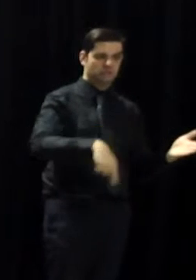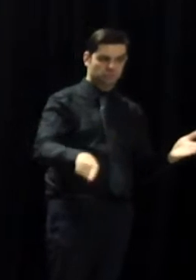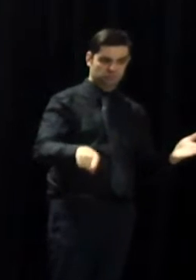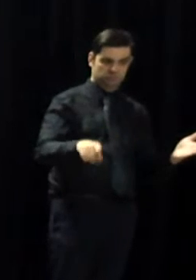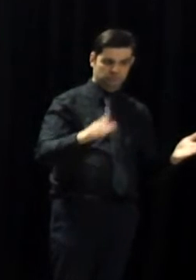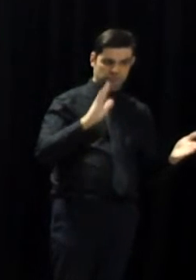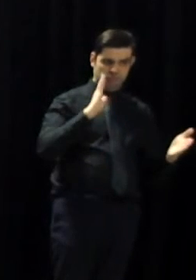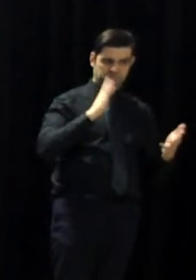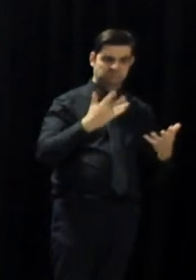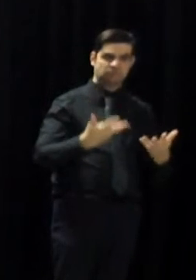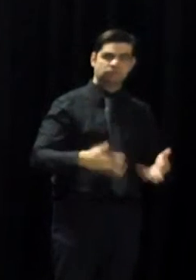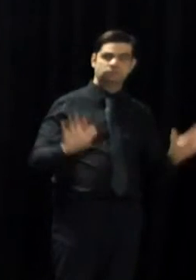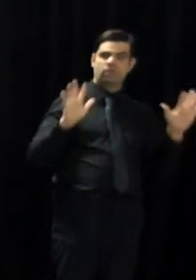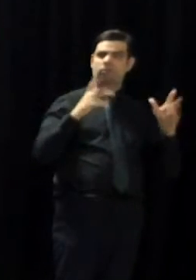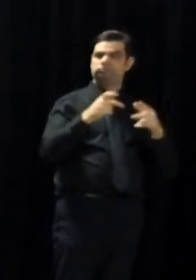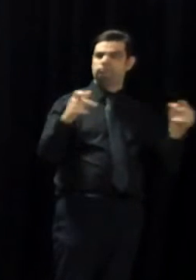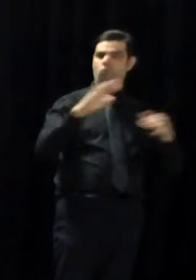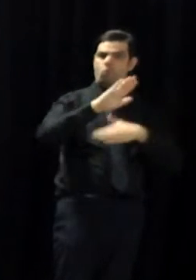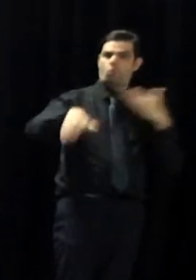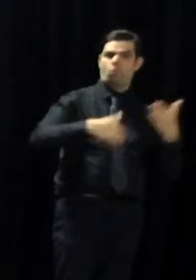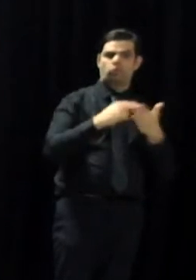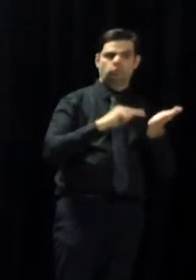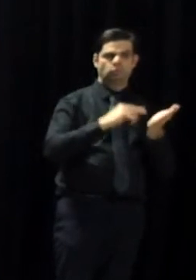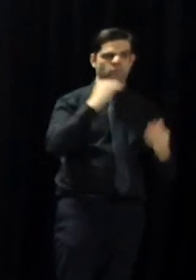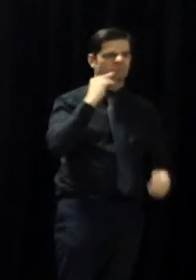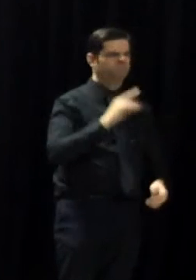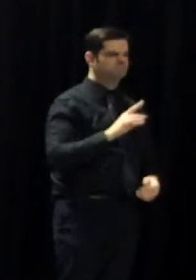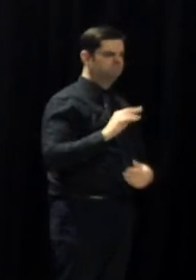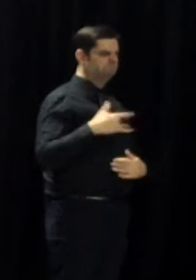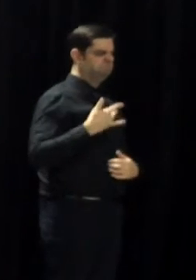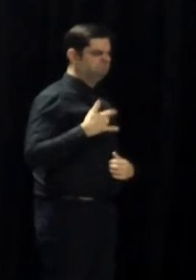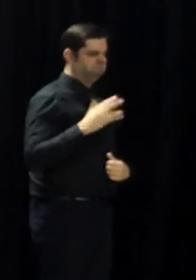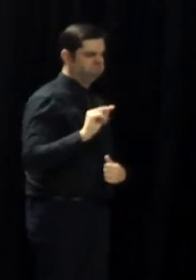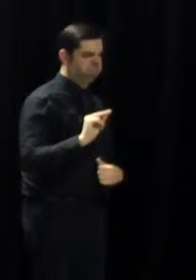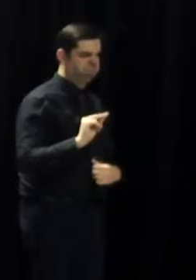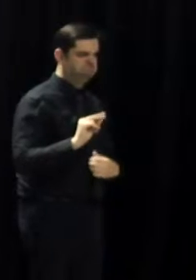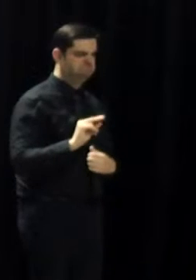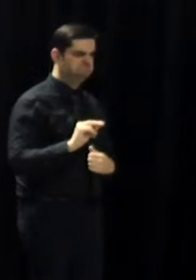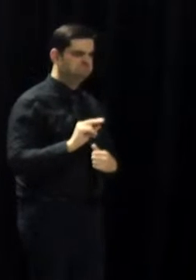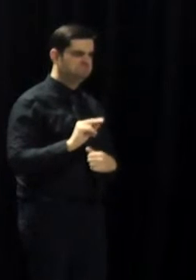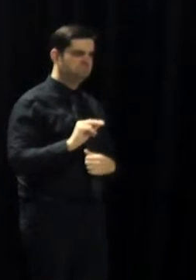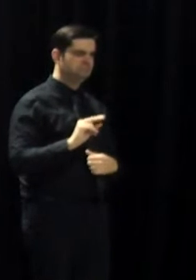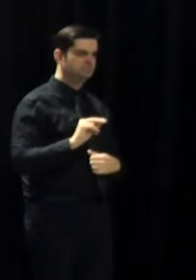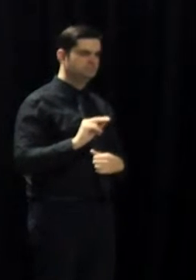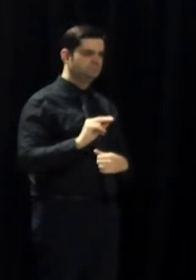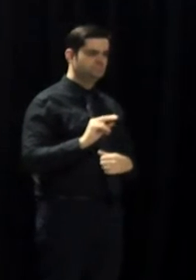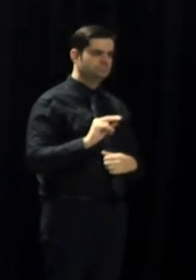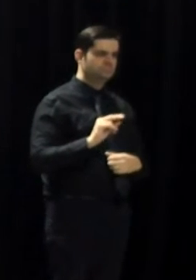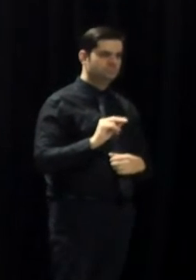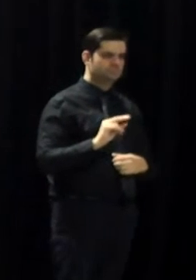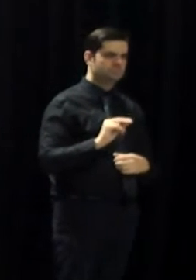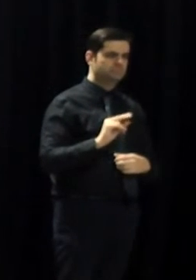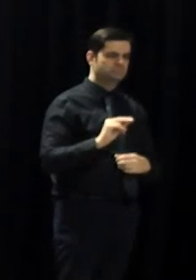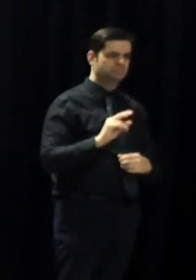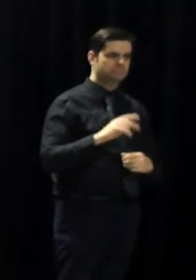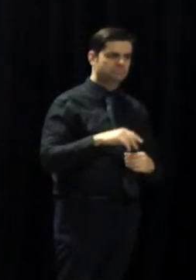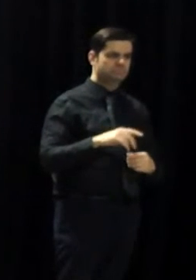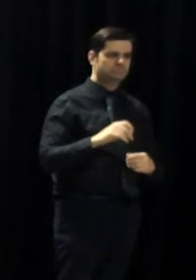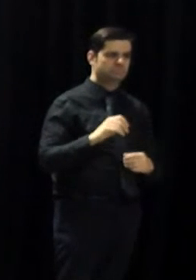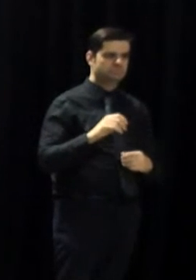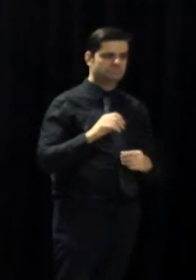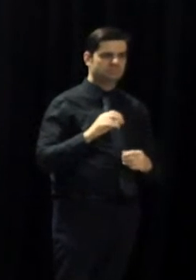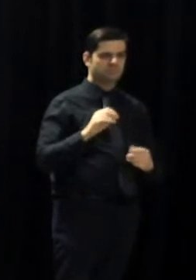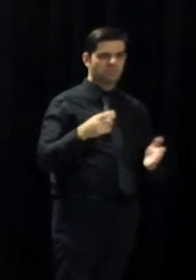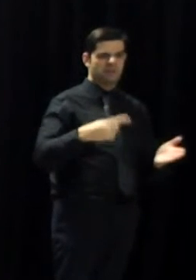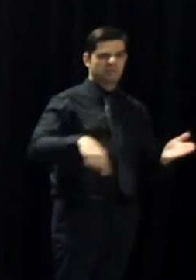have probably at least a couple thousand completed in nursing homes next week, at least. Where does the transition facility